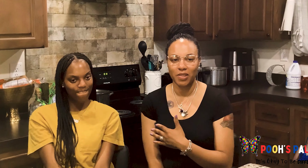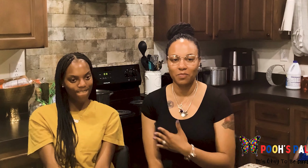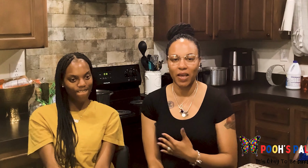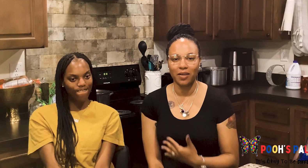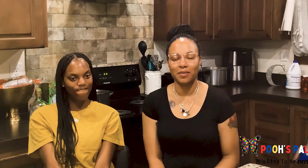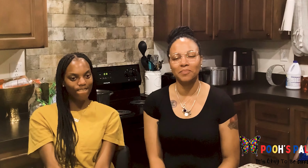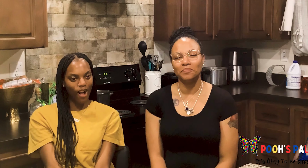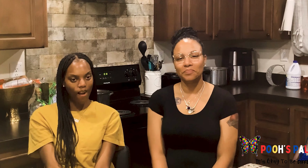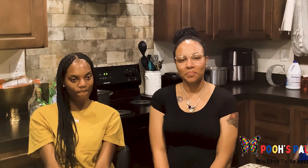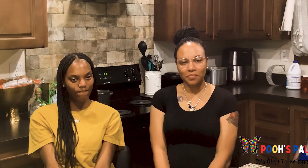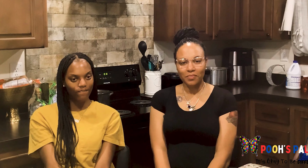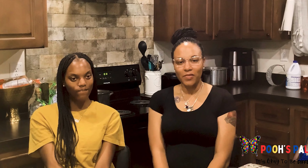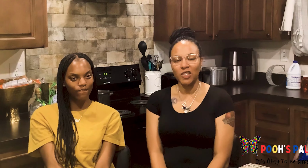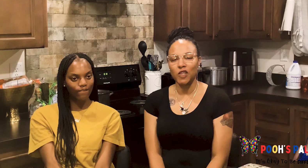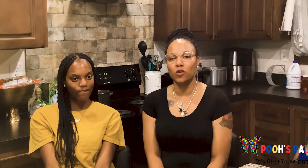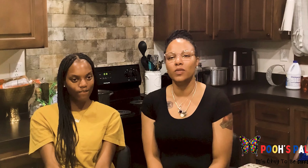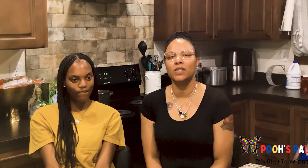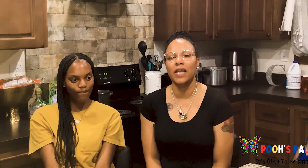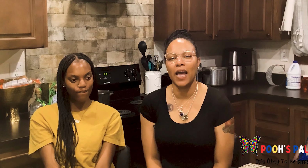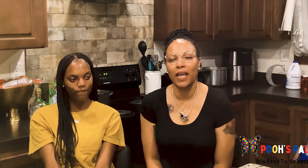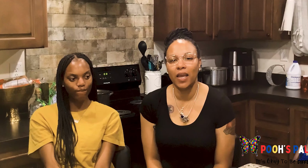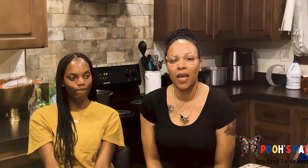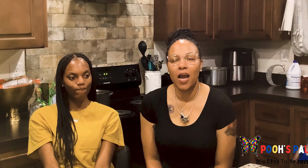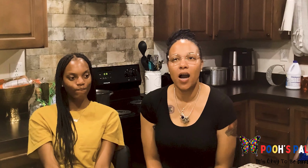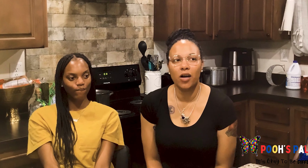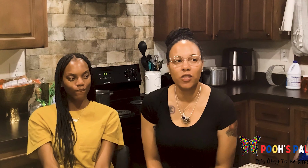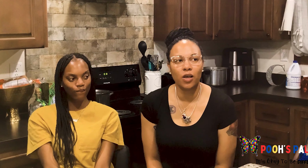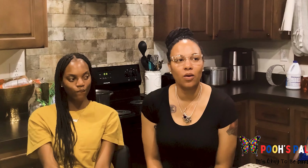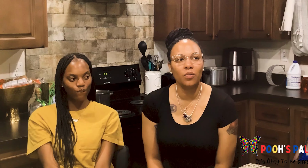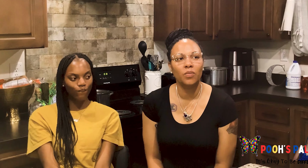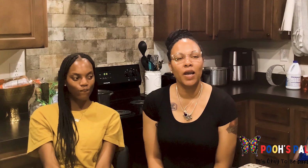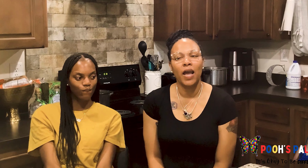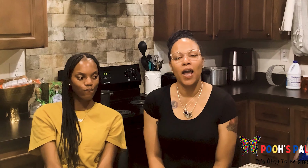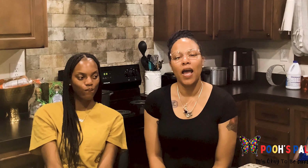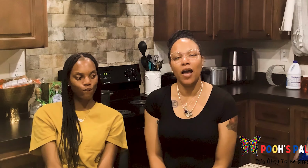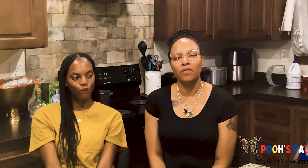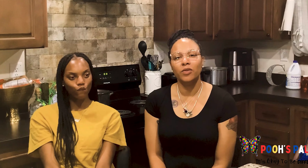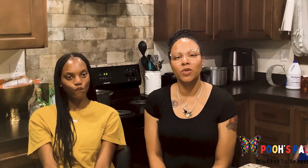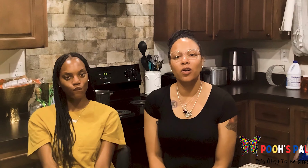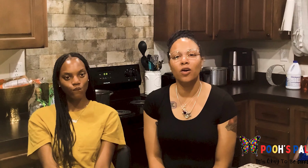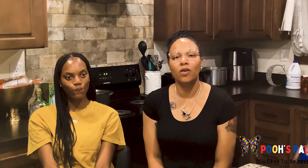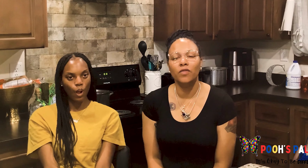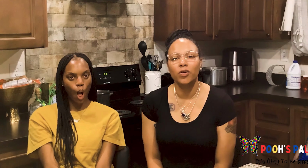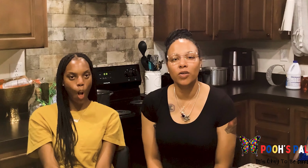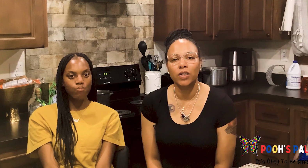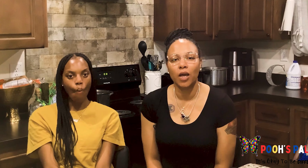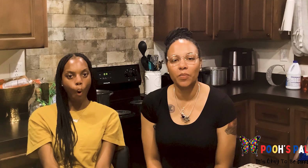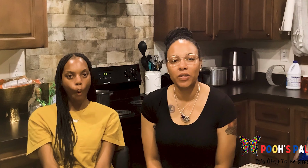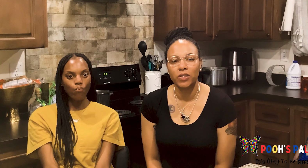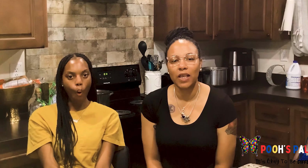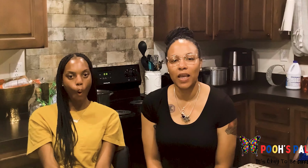backup. So tonight, also, after we go over numbers